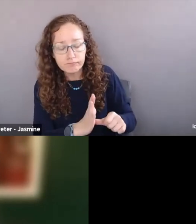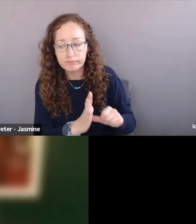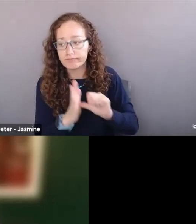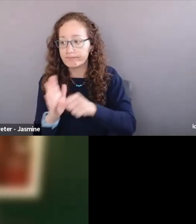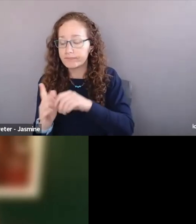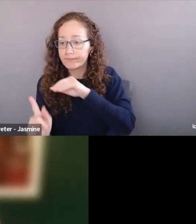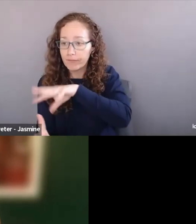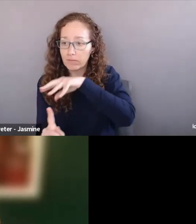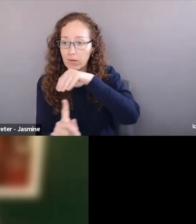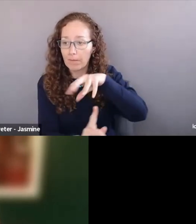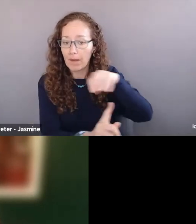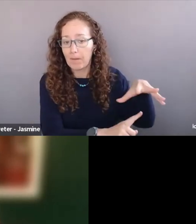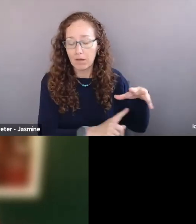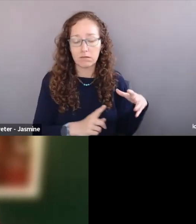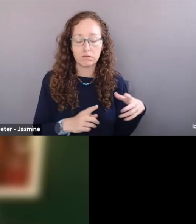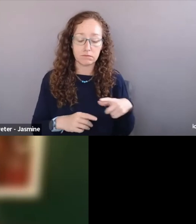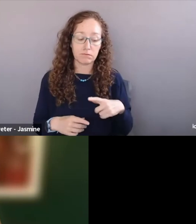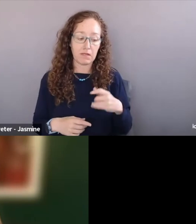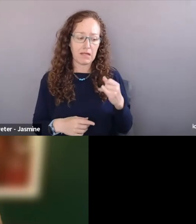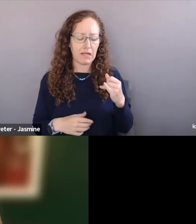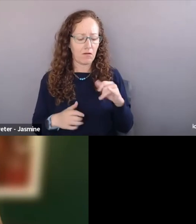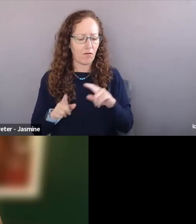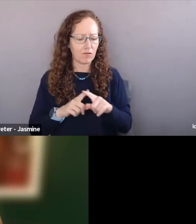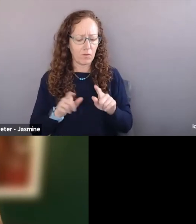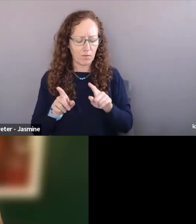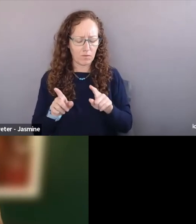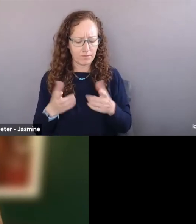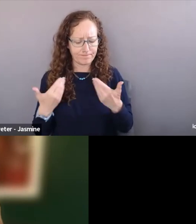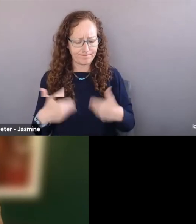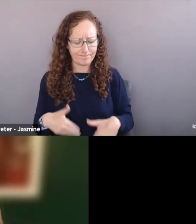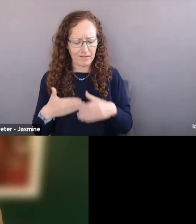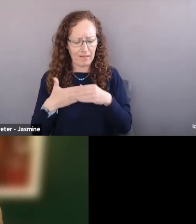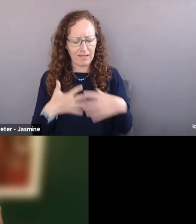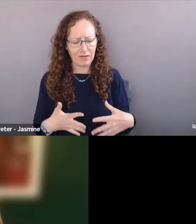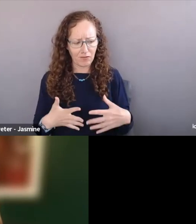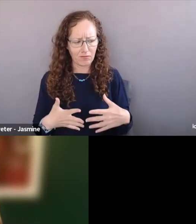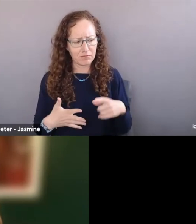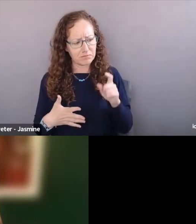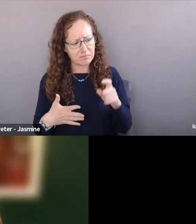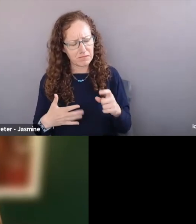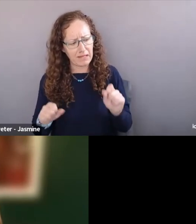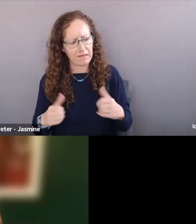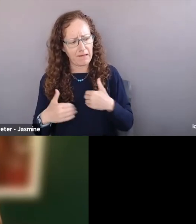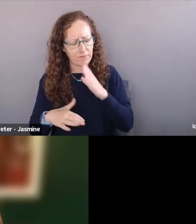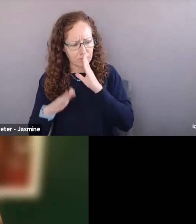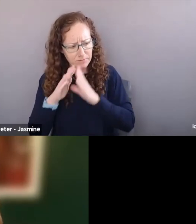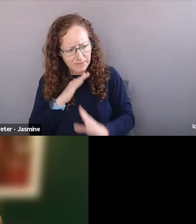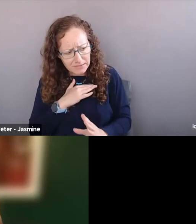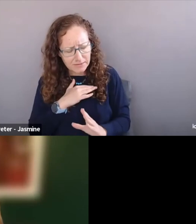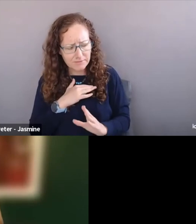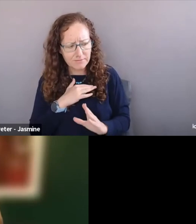leader, one can have some humility and always learn and kind